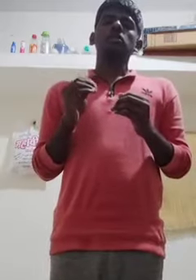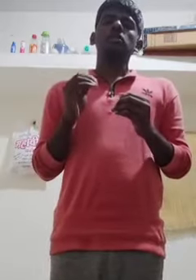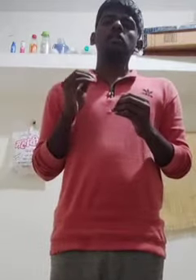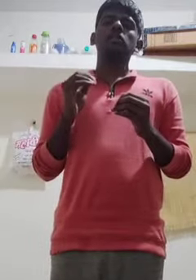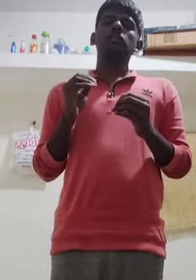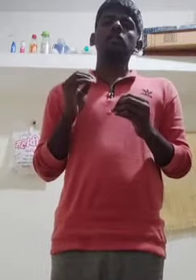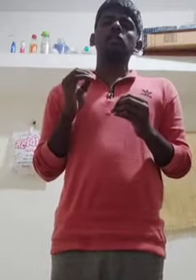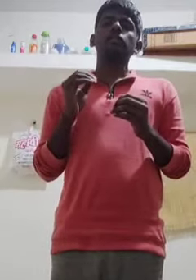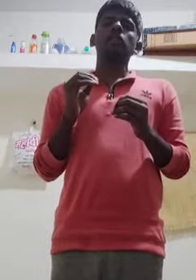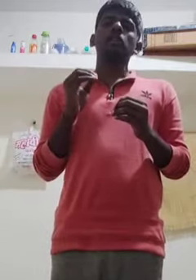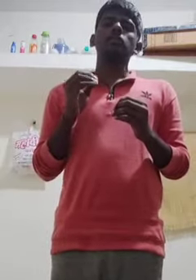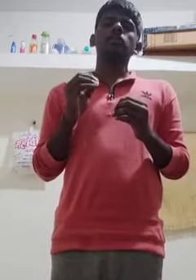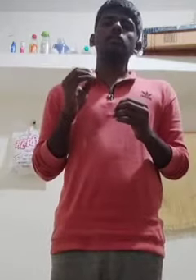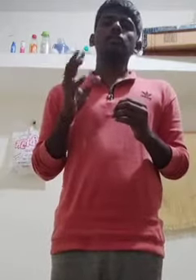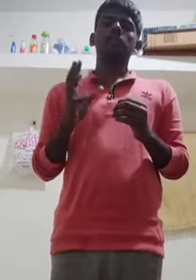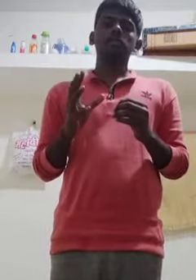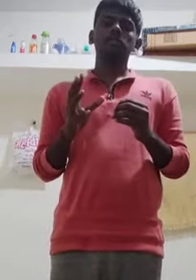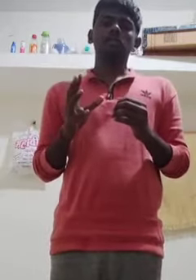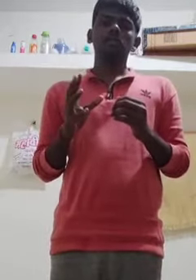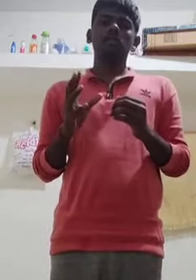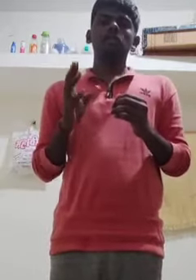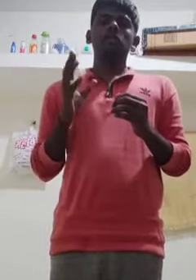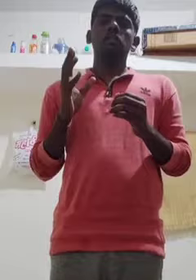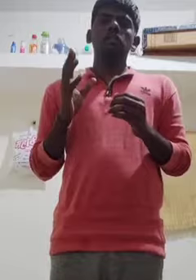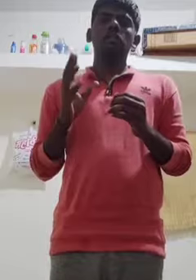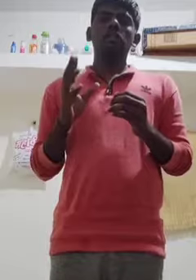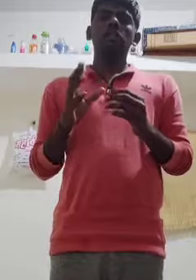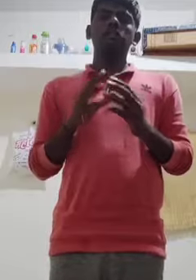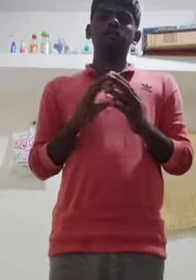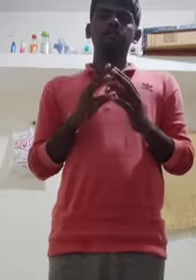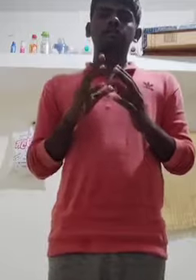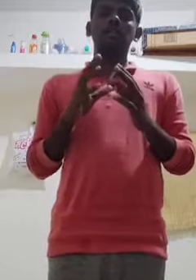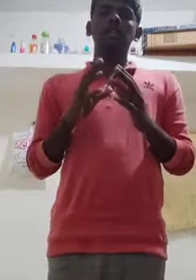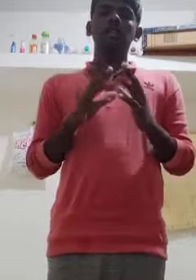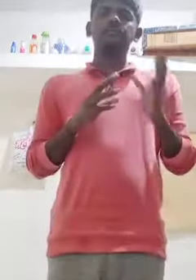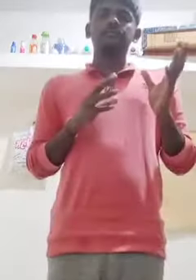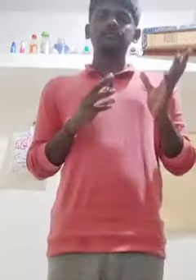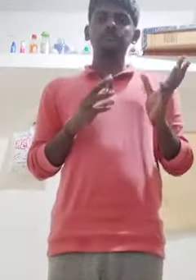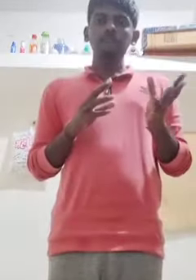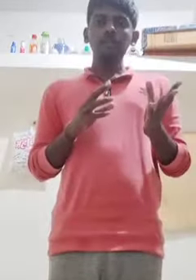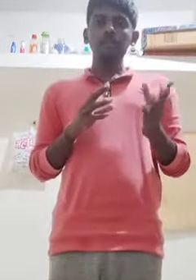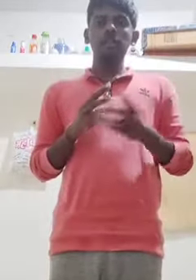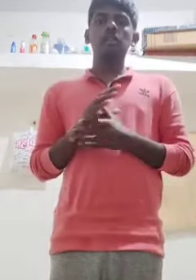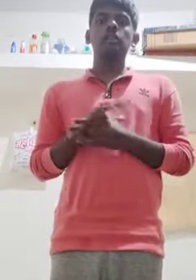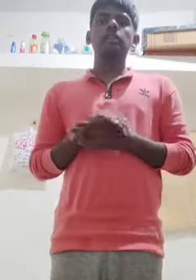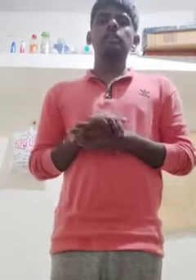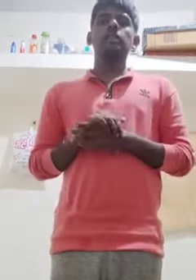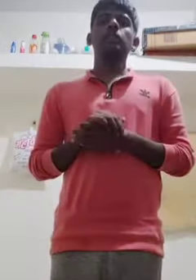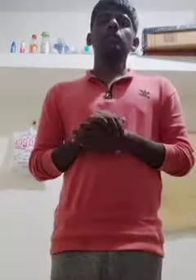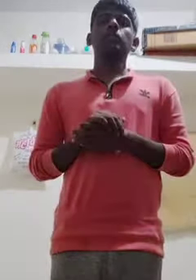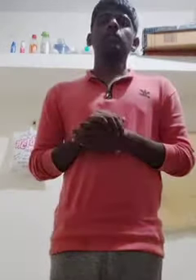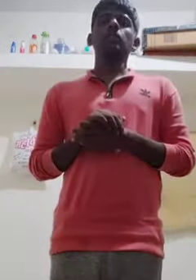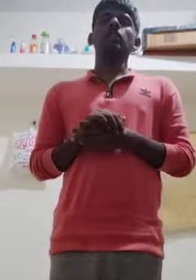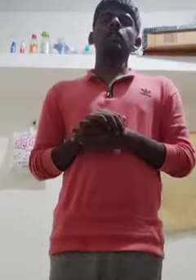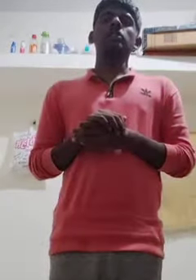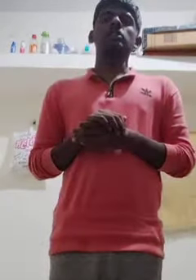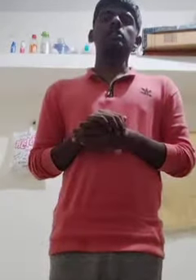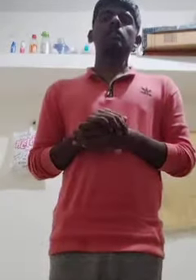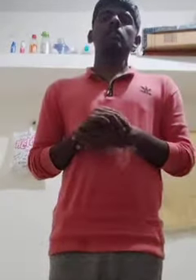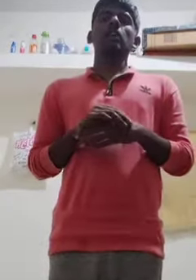written will execute faster. Okay, then the readability of the code increases,